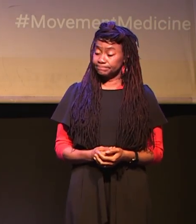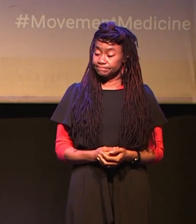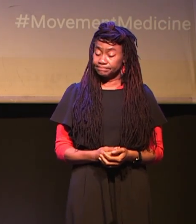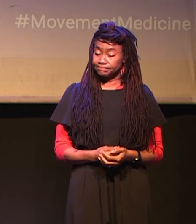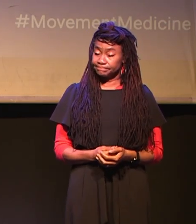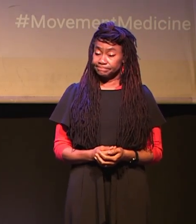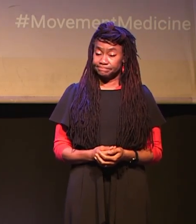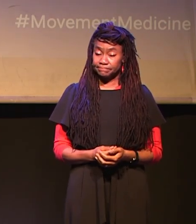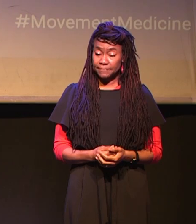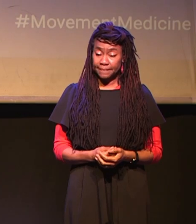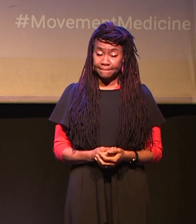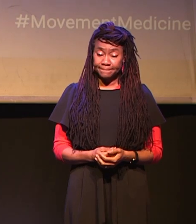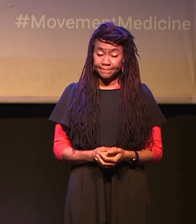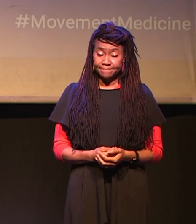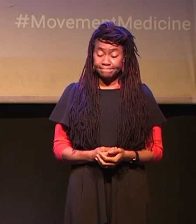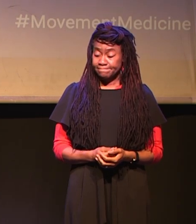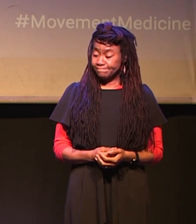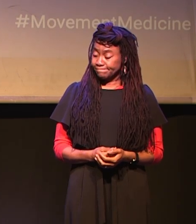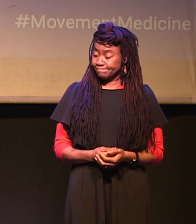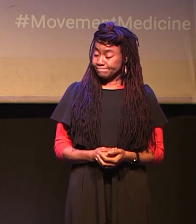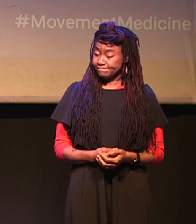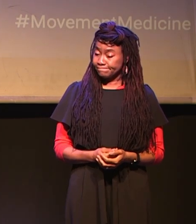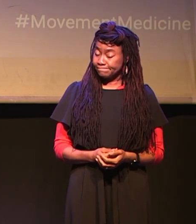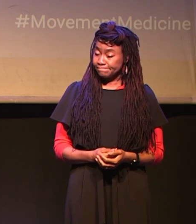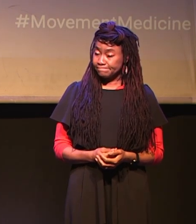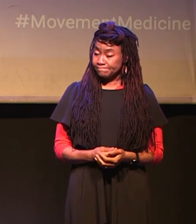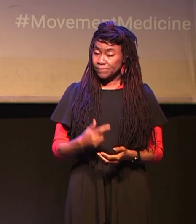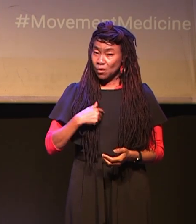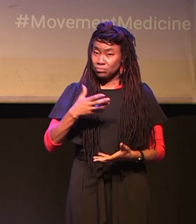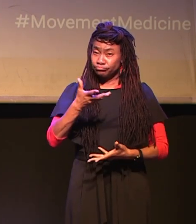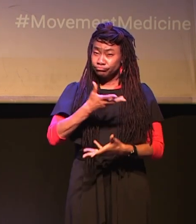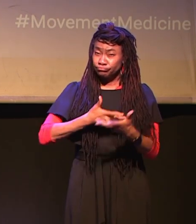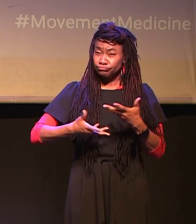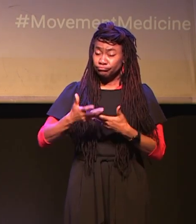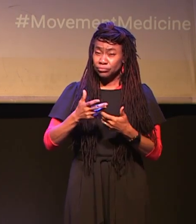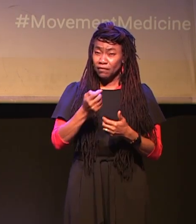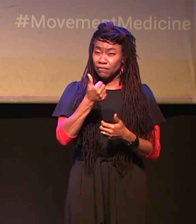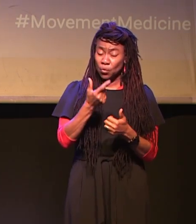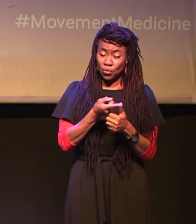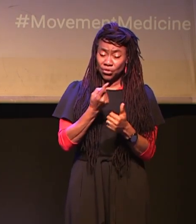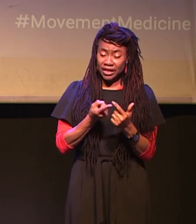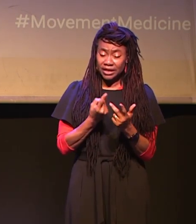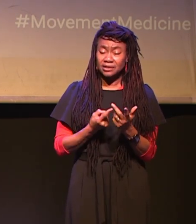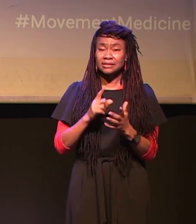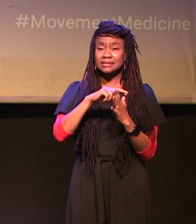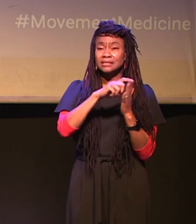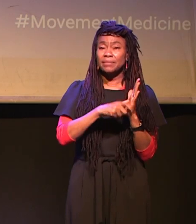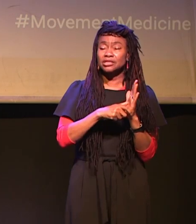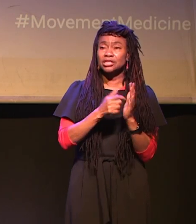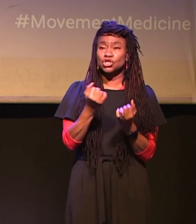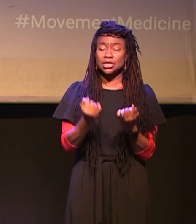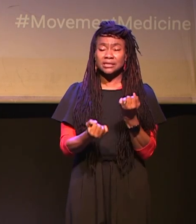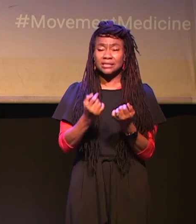few things, because this conversation around particularly disability justice and politicized somatics is one, and just like a shout